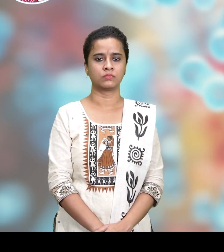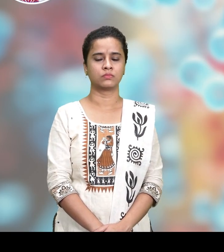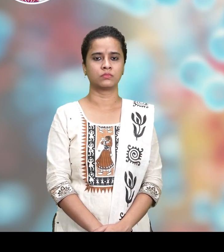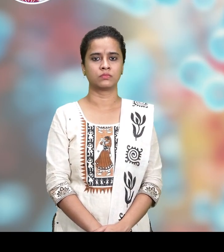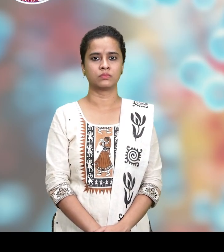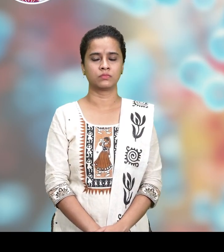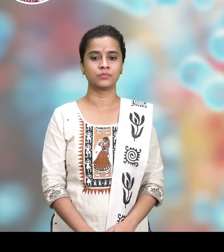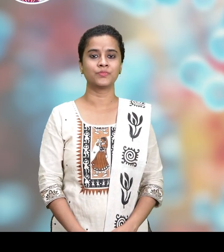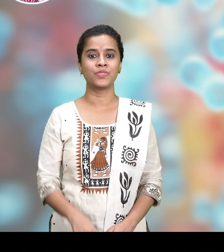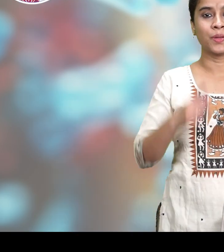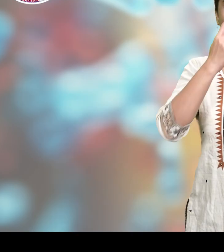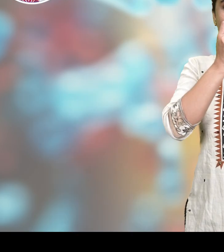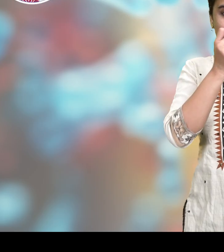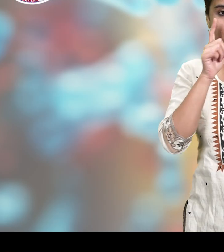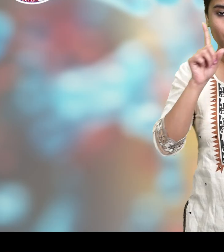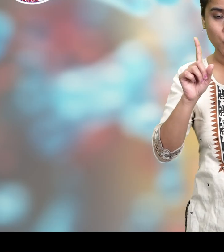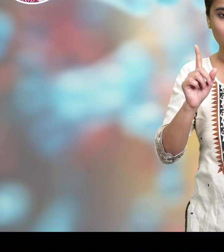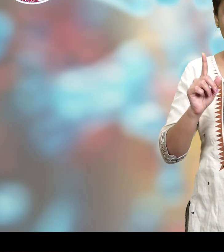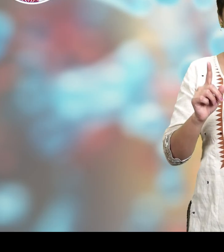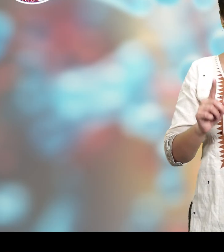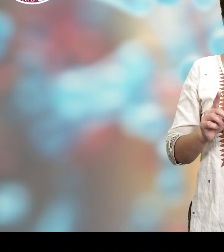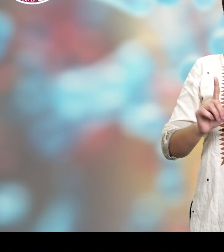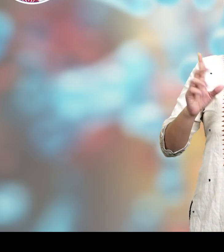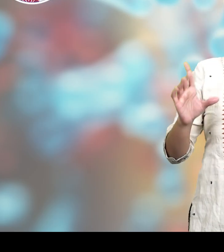The sexual act